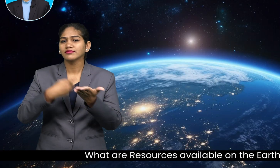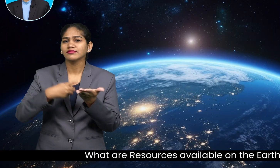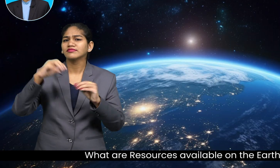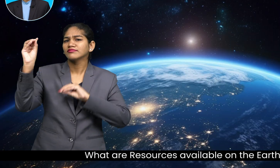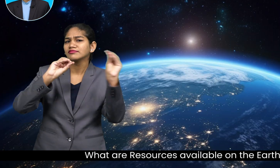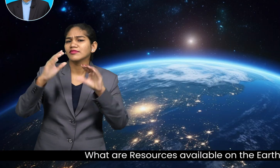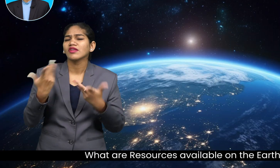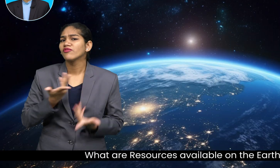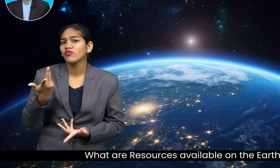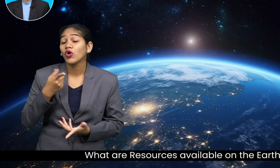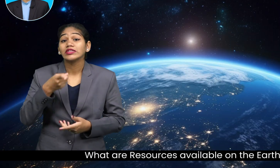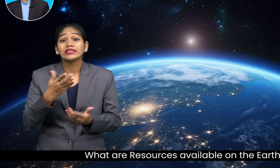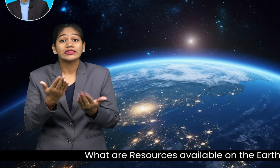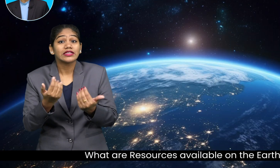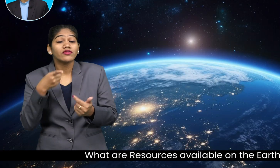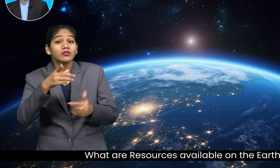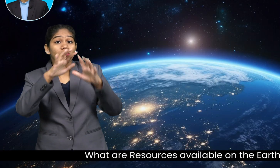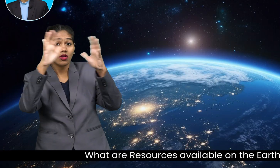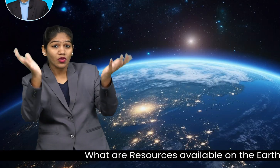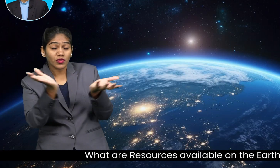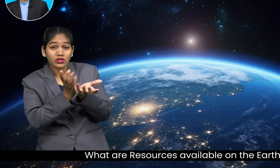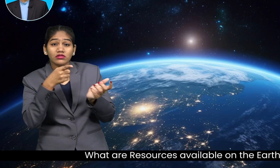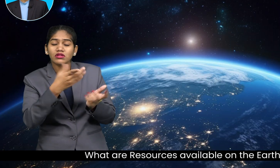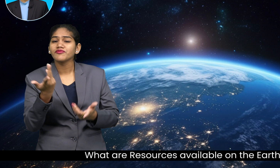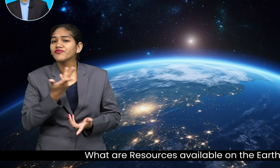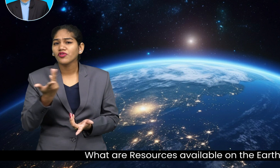What are resources available on the earth?